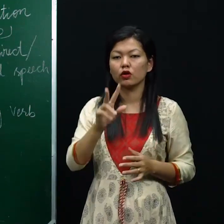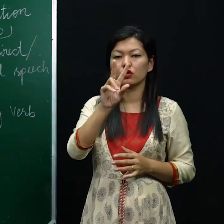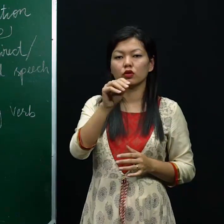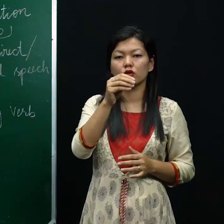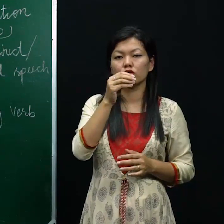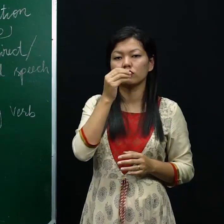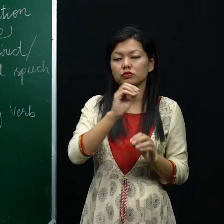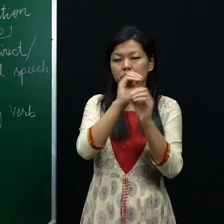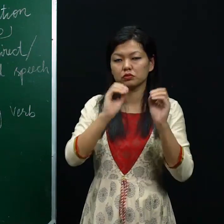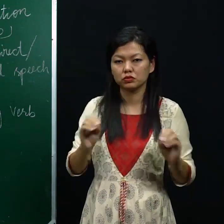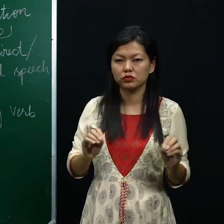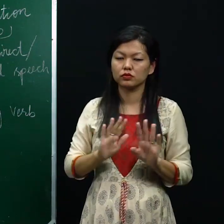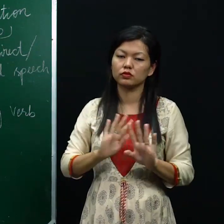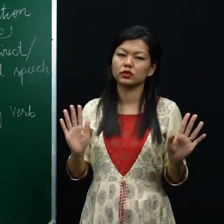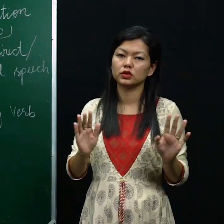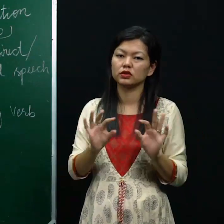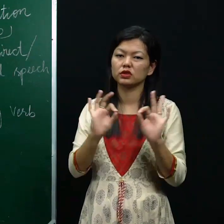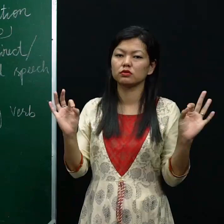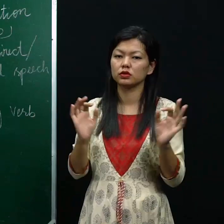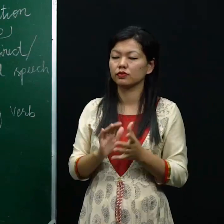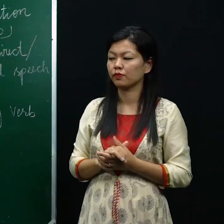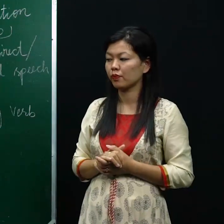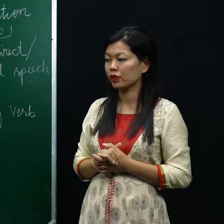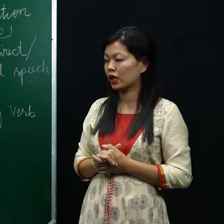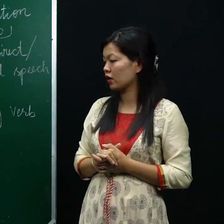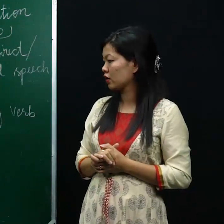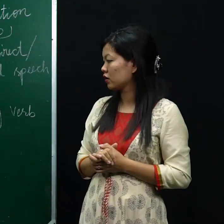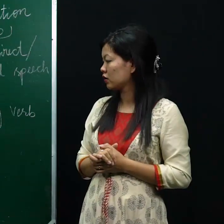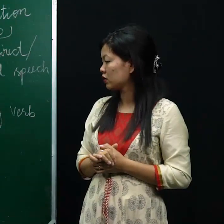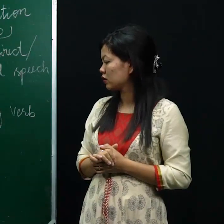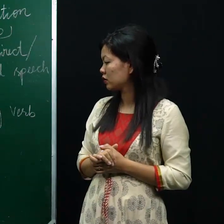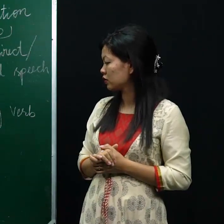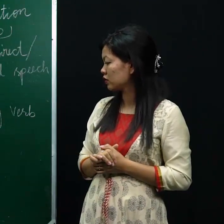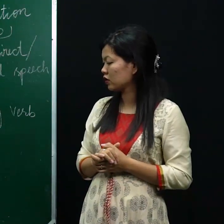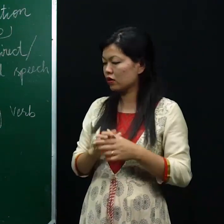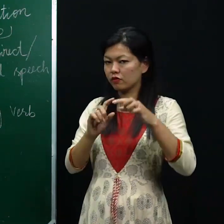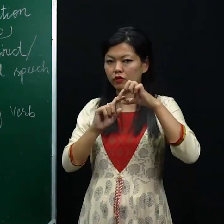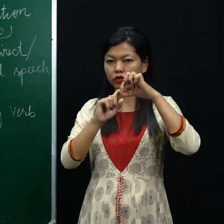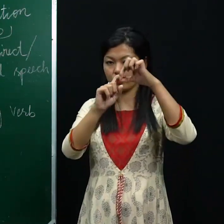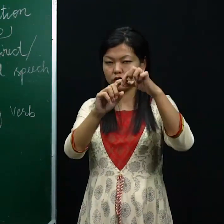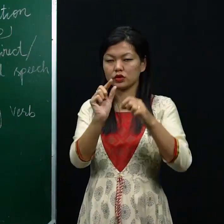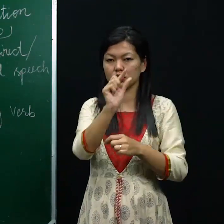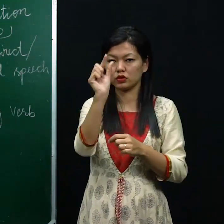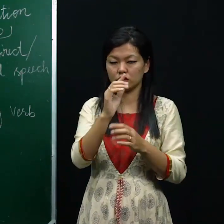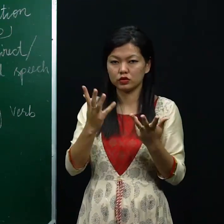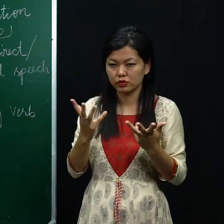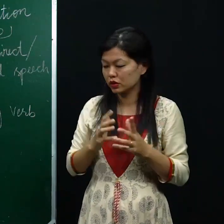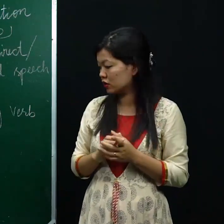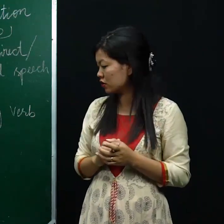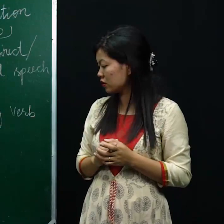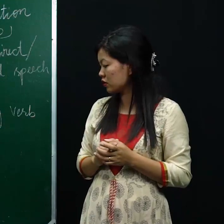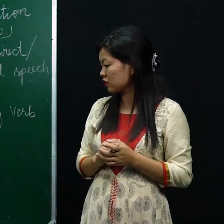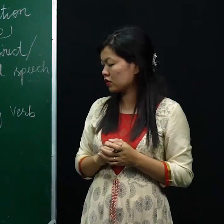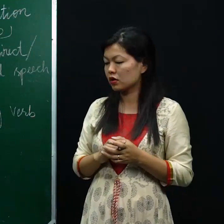yes or no question, you have to use if or whether. For questions, you have to use if